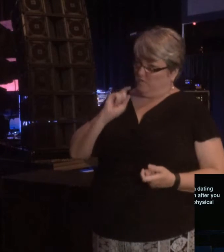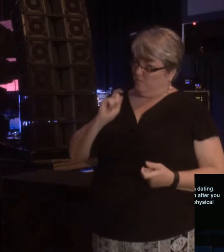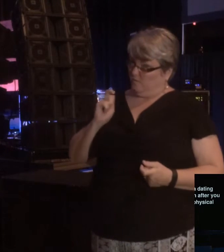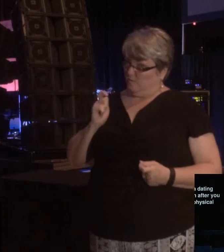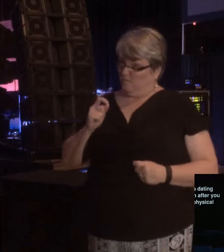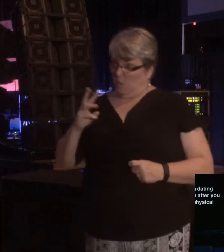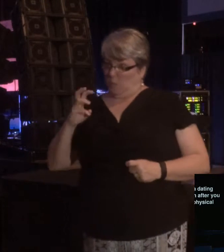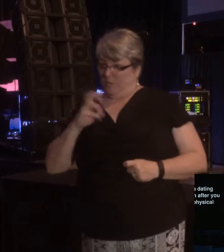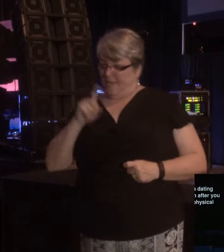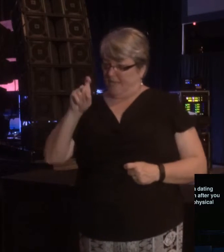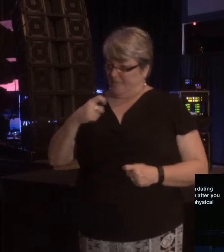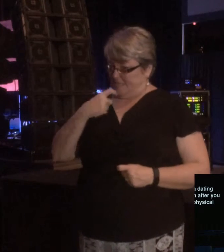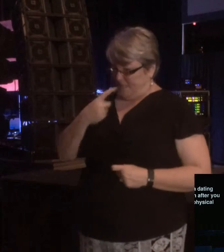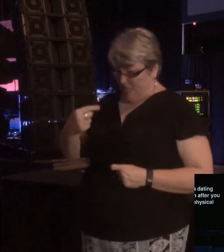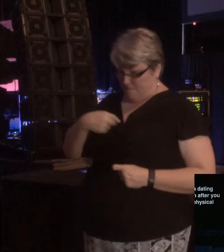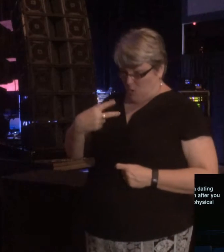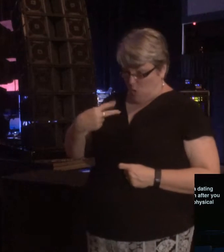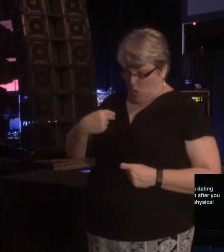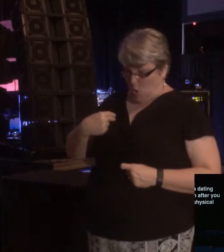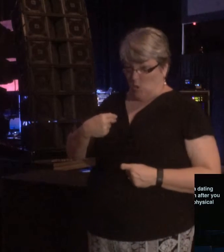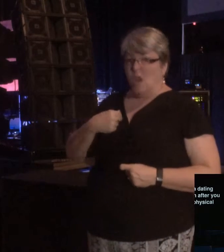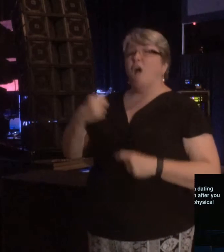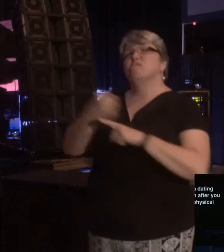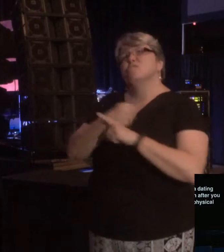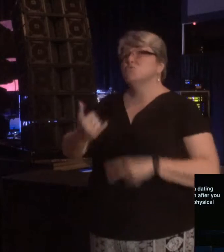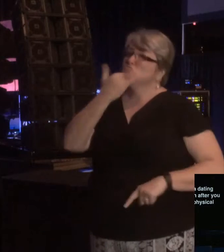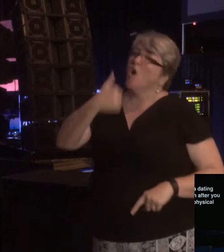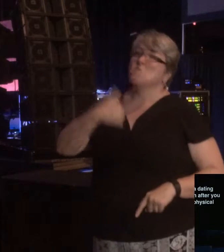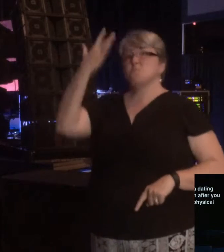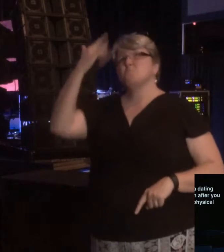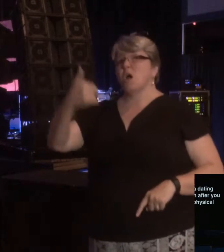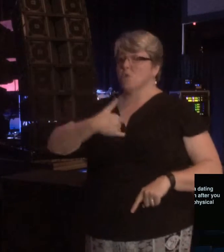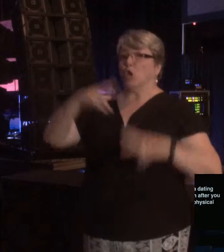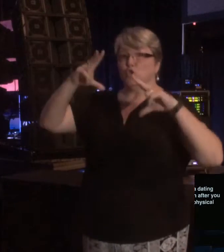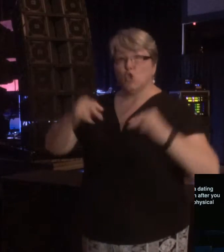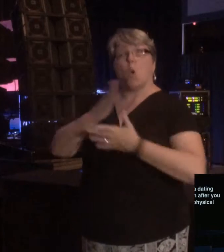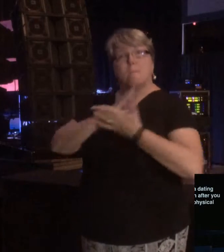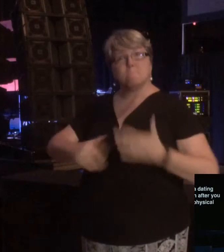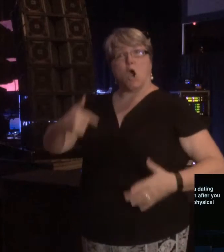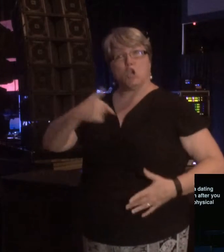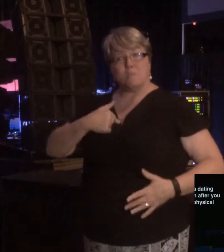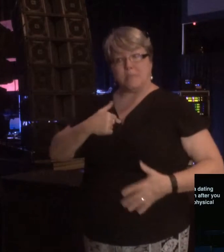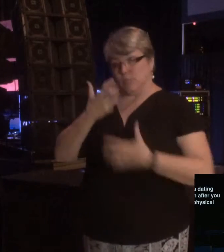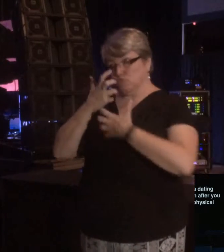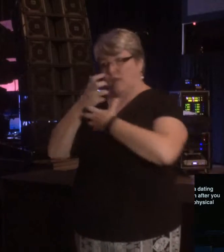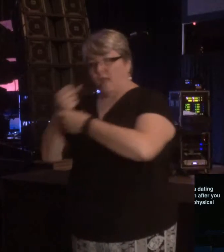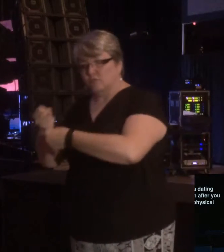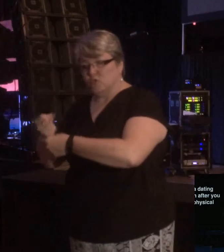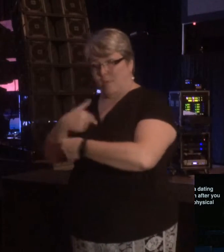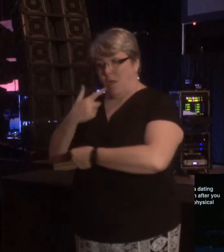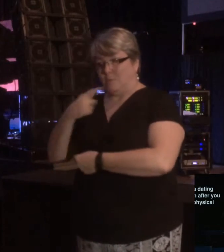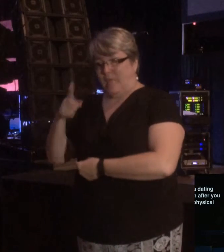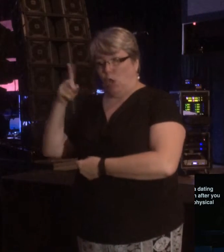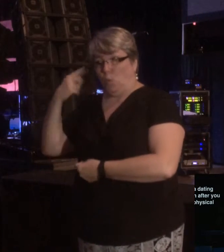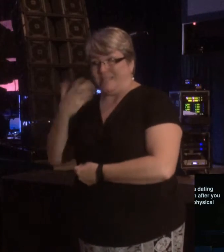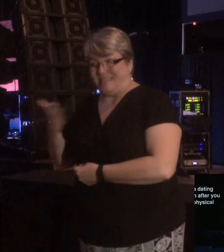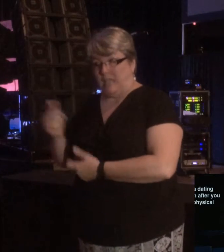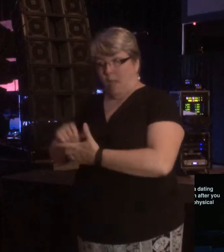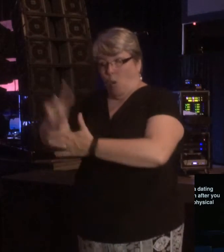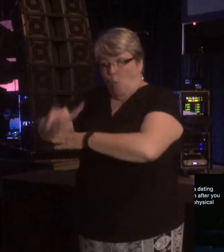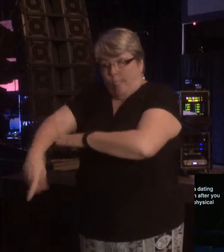we were finished, and I didn't know we were going to get back together. I can tell you as honestly as I can, I